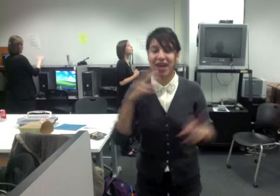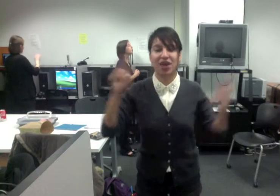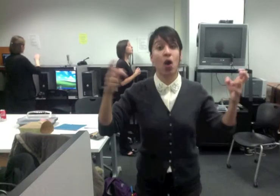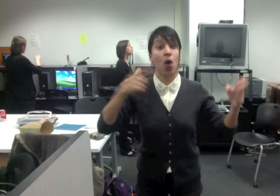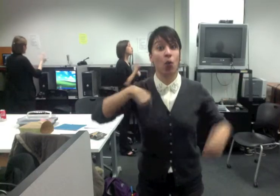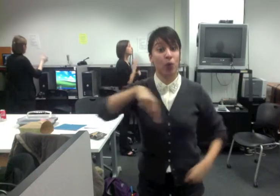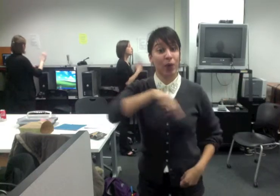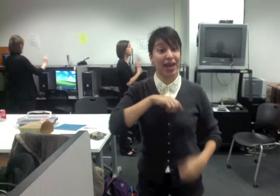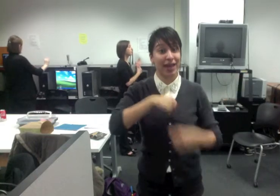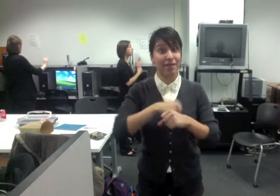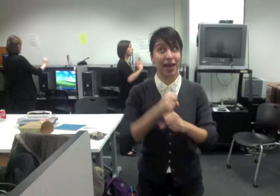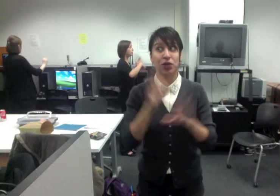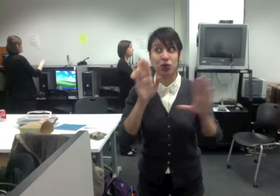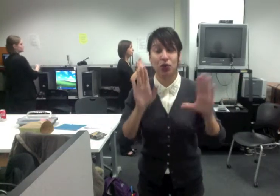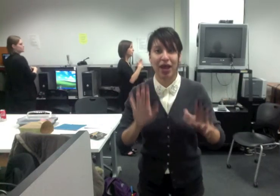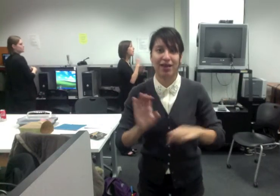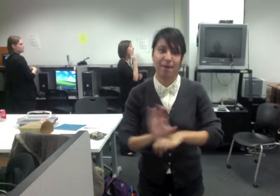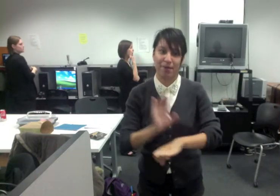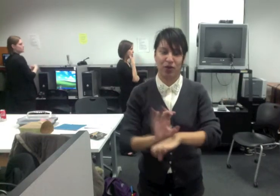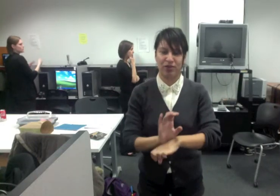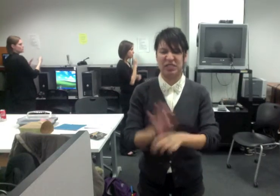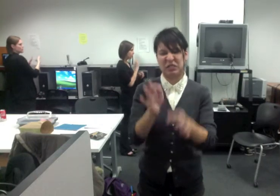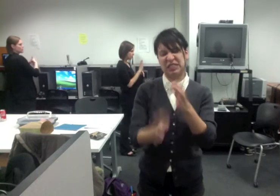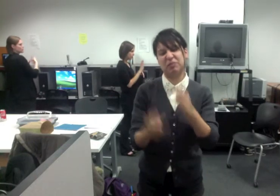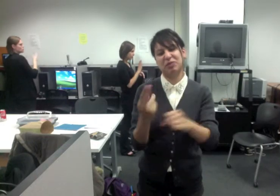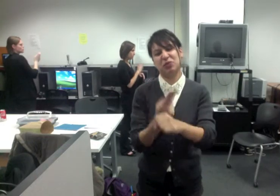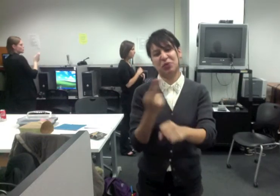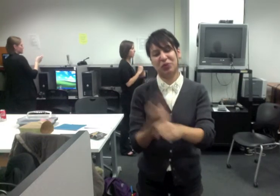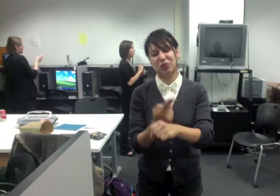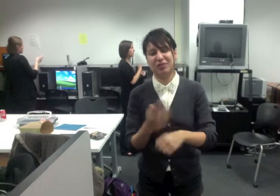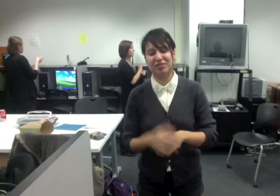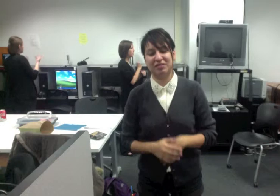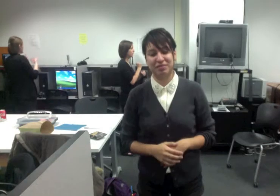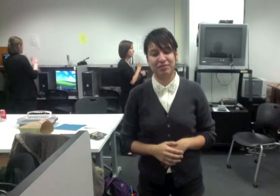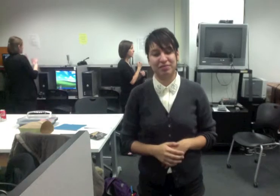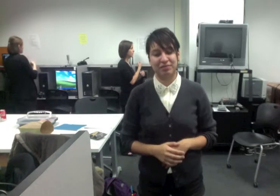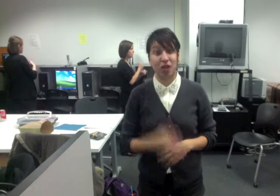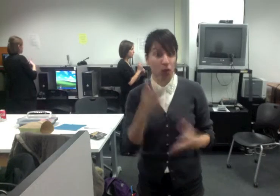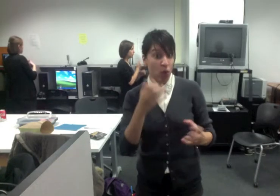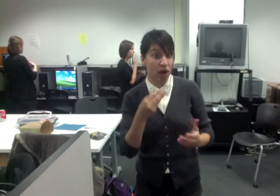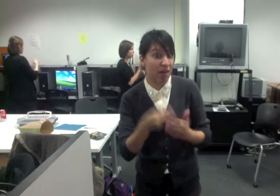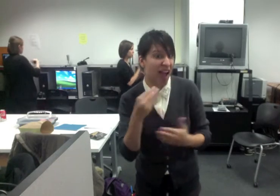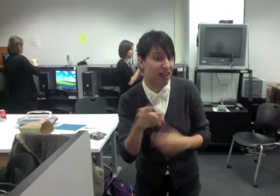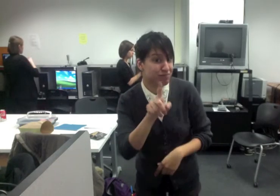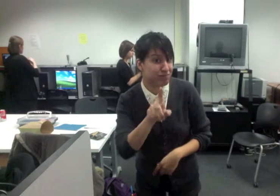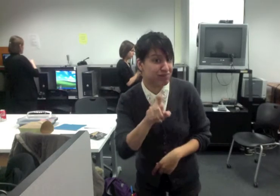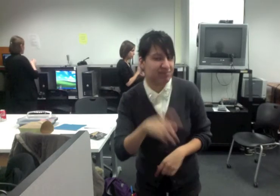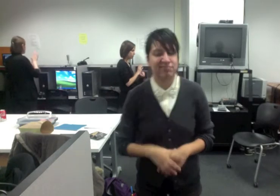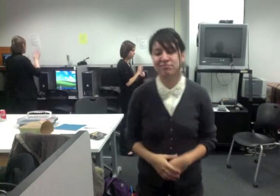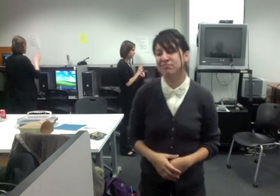and user-friendly. Want to buy one? Meh. And that's how most of us communicate. That's how most marketing is